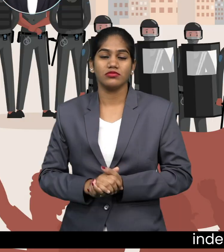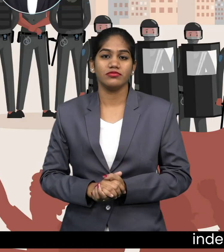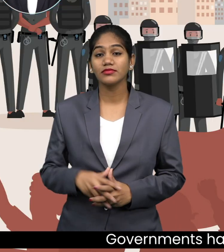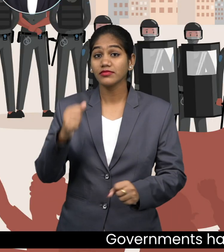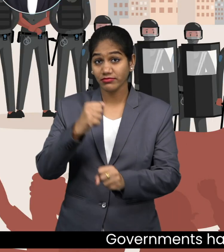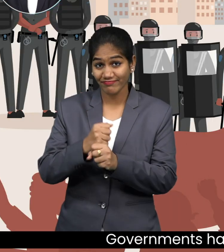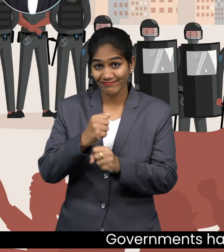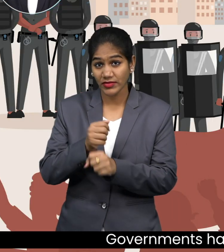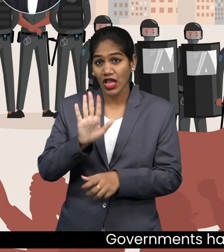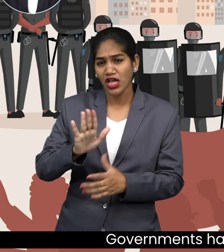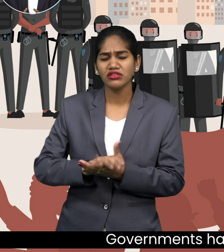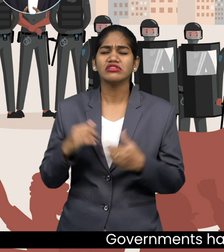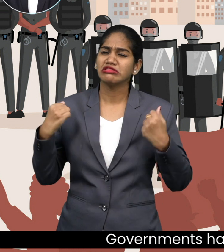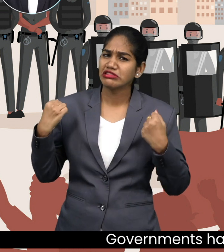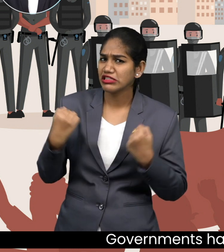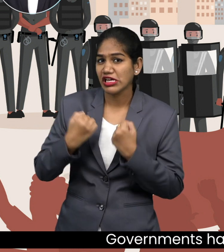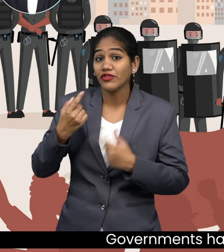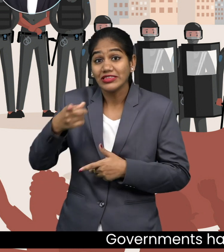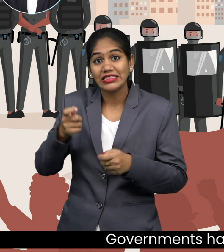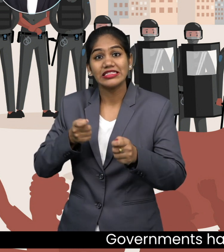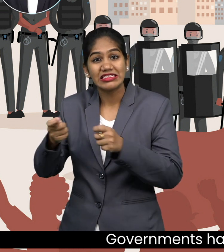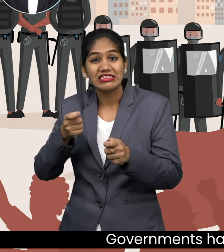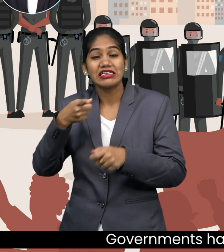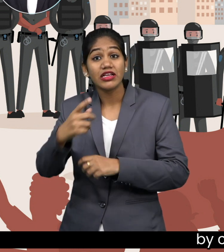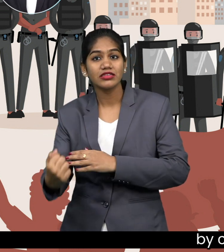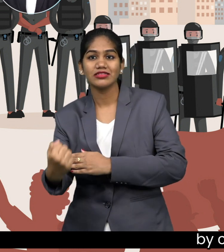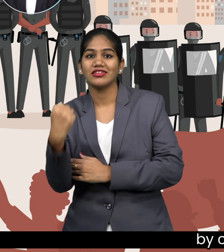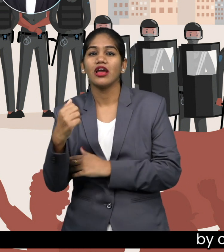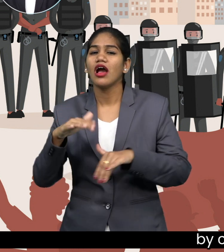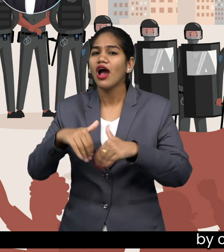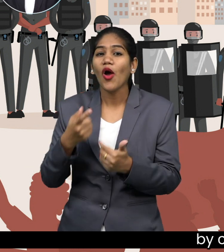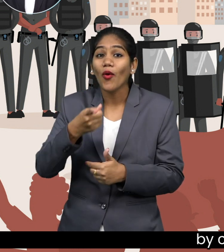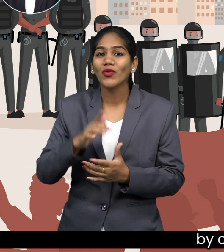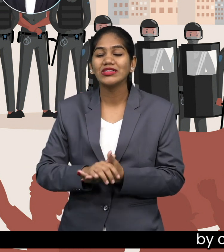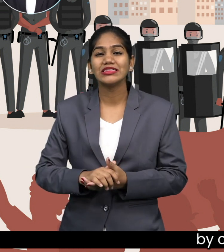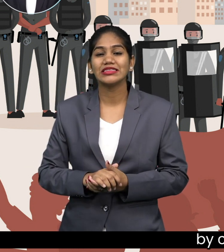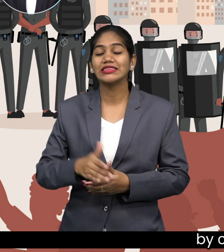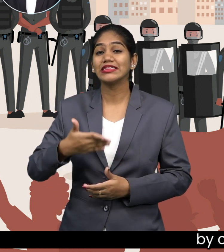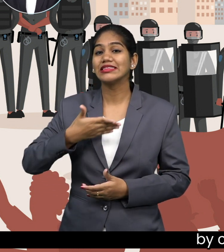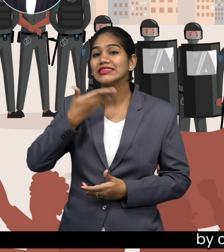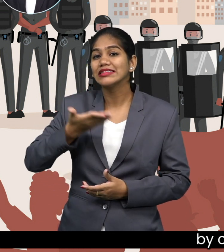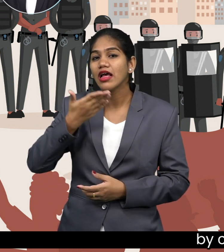Governments have tried to control these rights by censoring speech,